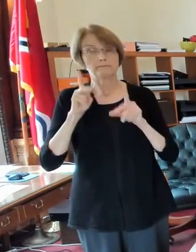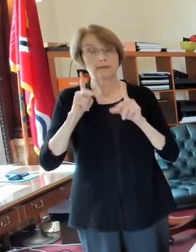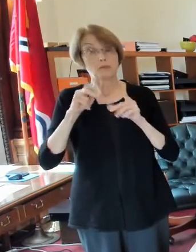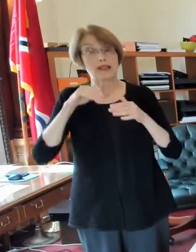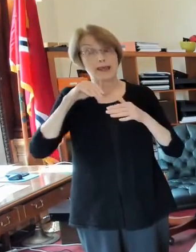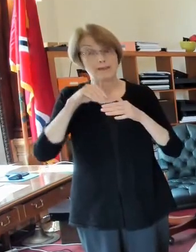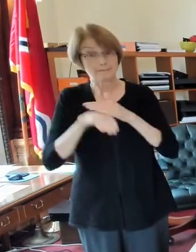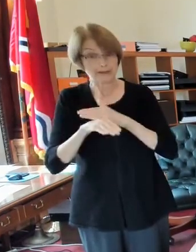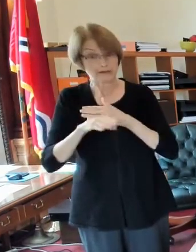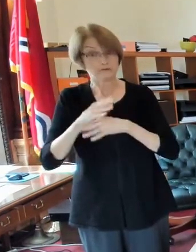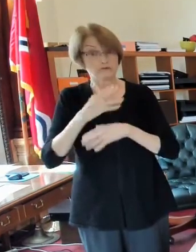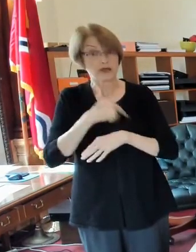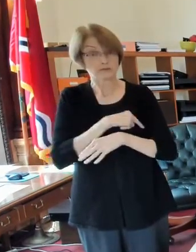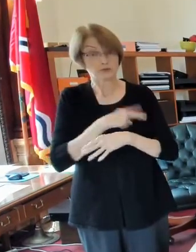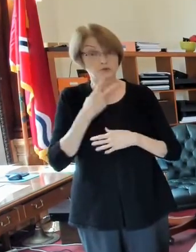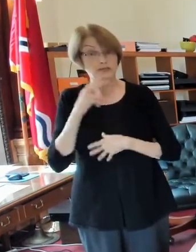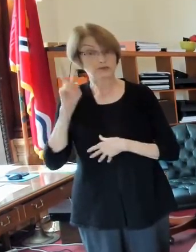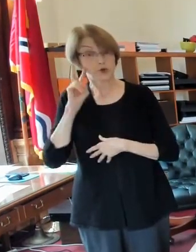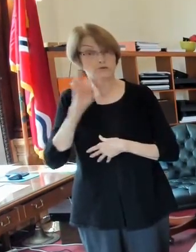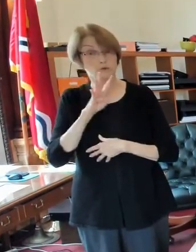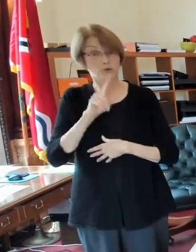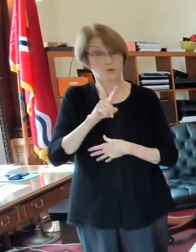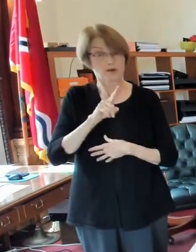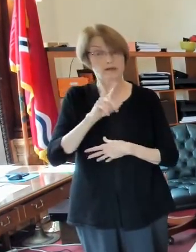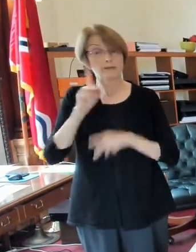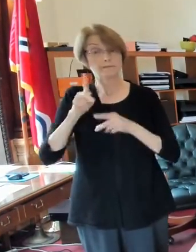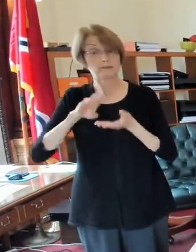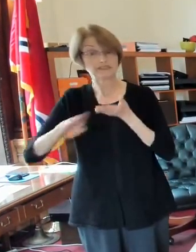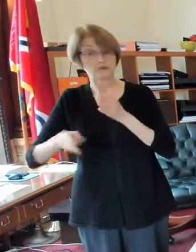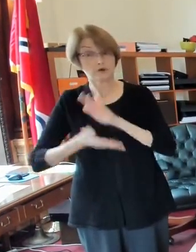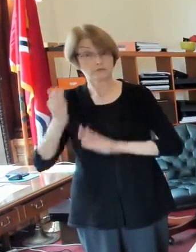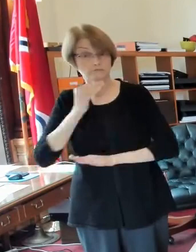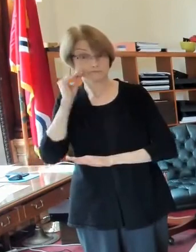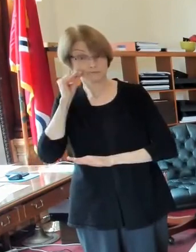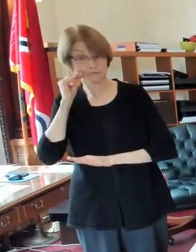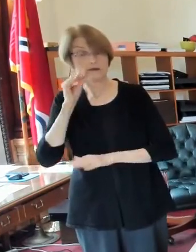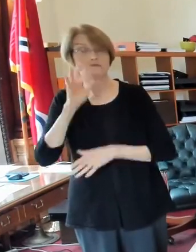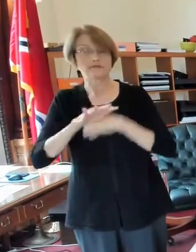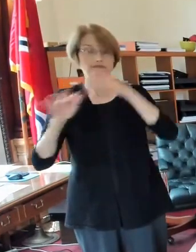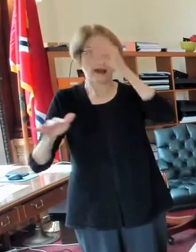ago, 41. People discharged, 55. So